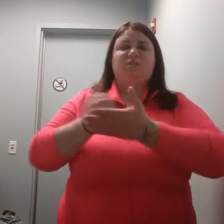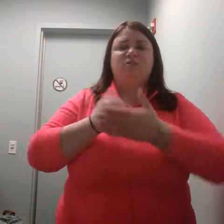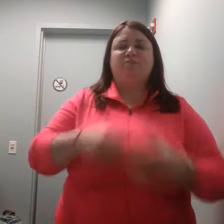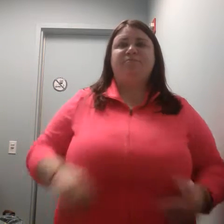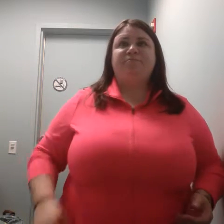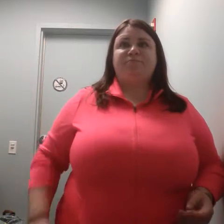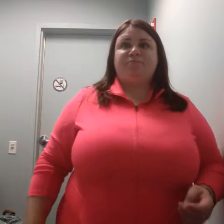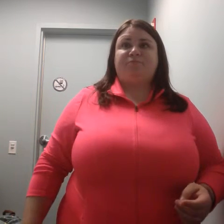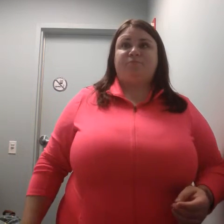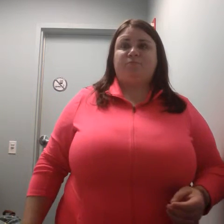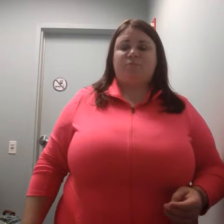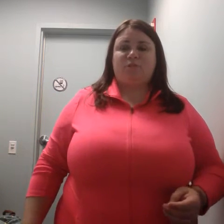much,